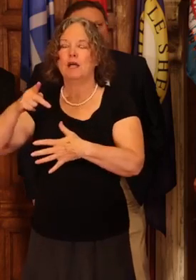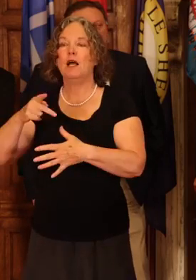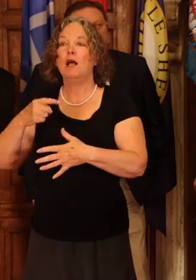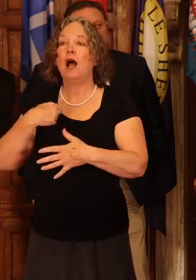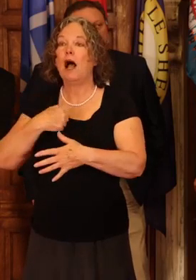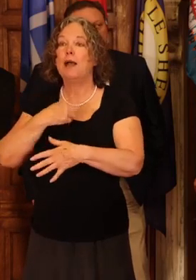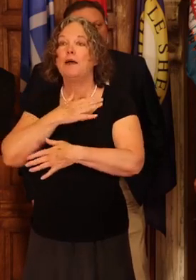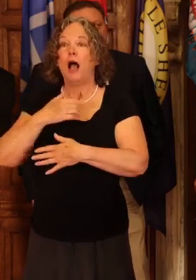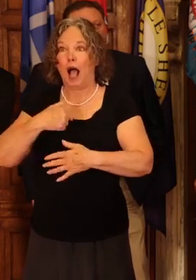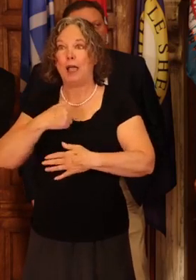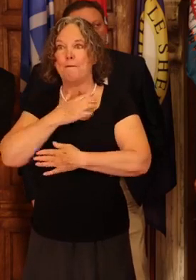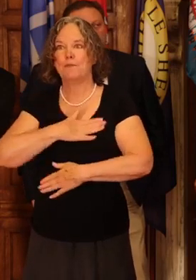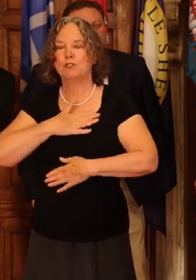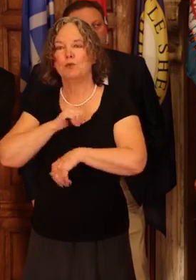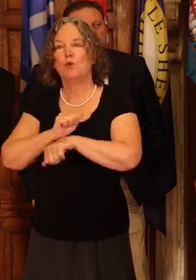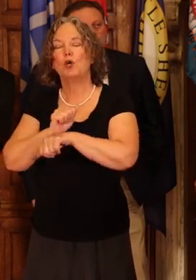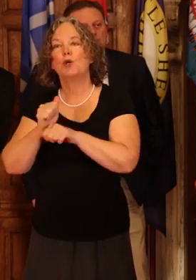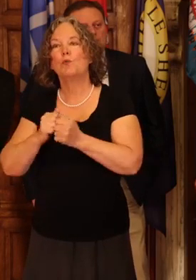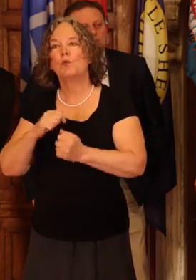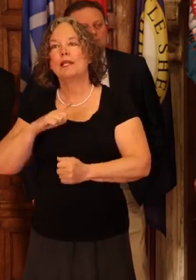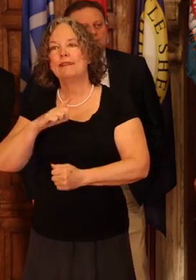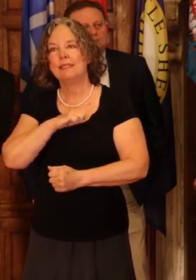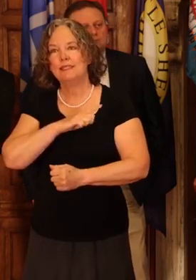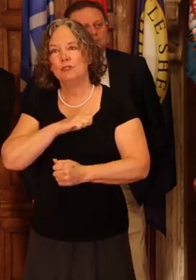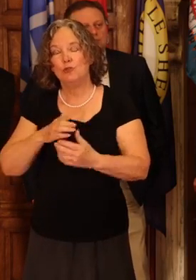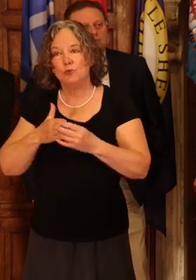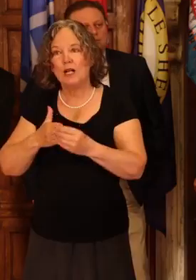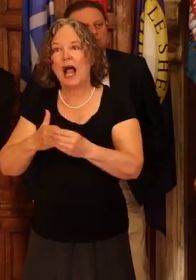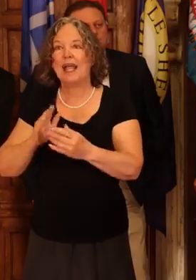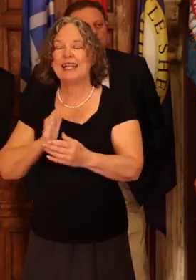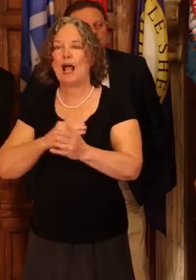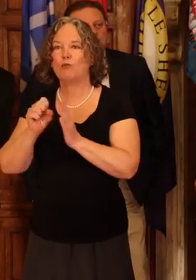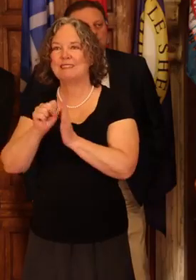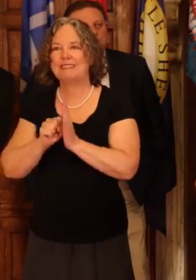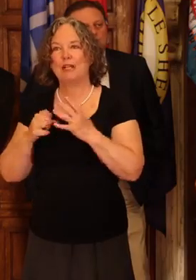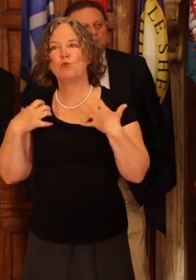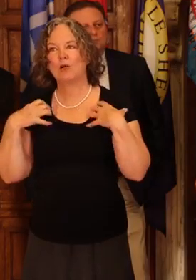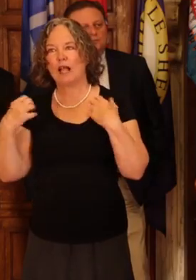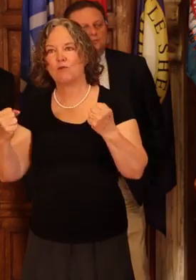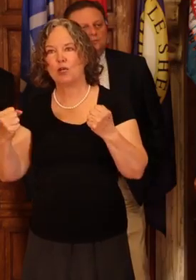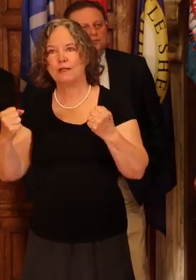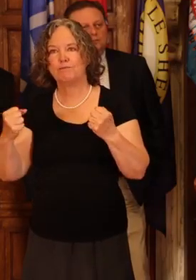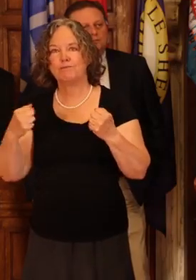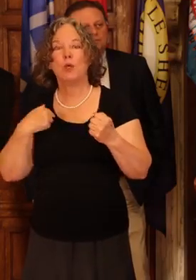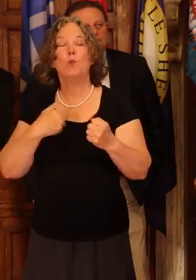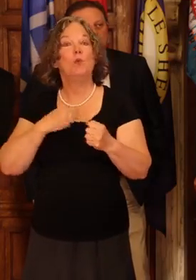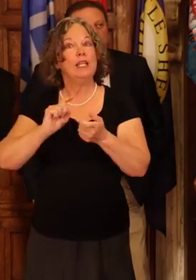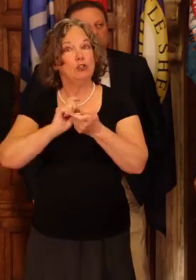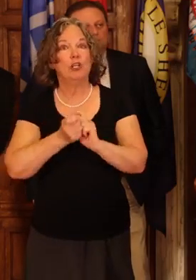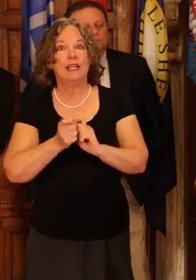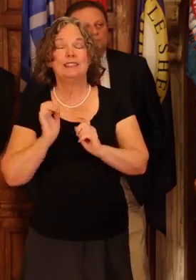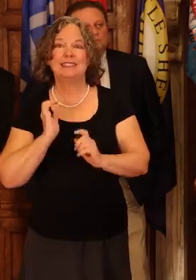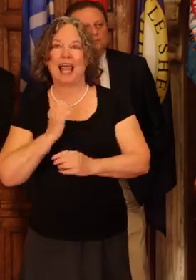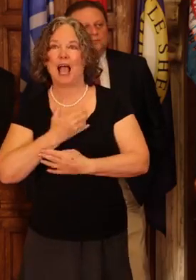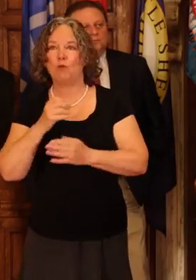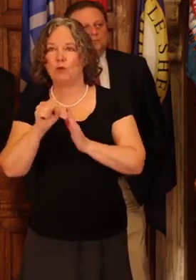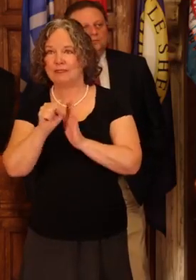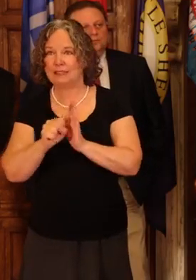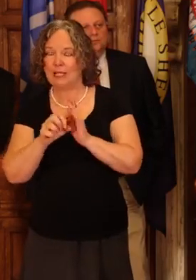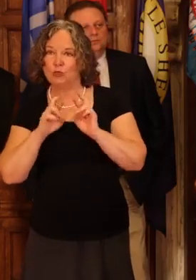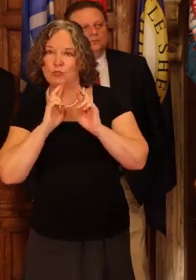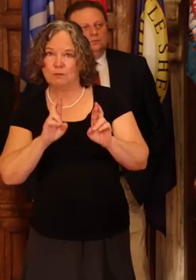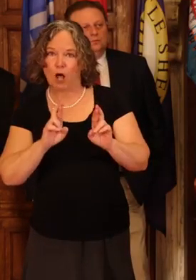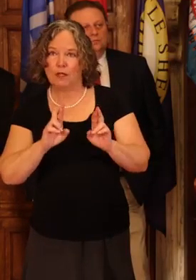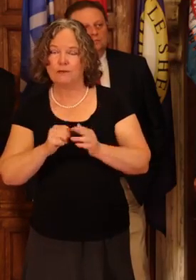the legislature to guide our state's recovery. We changed our state's response. We